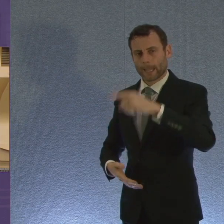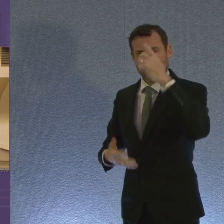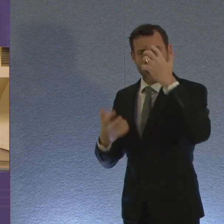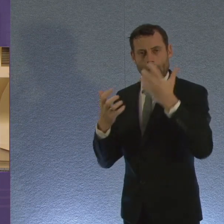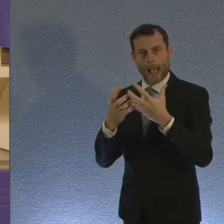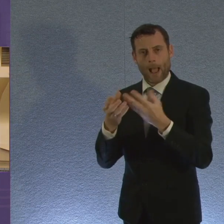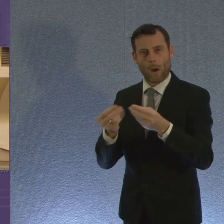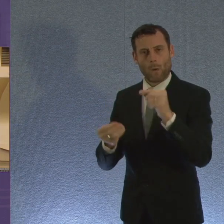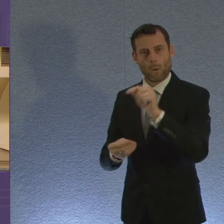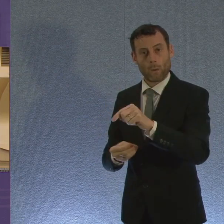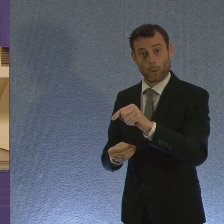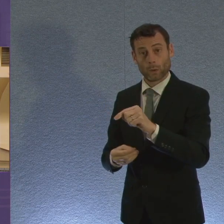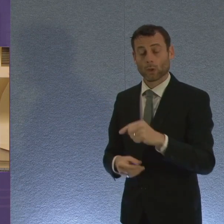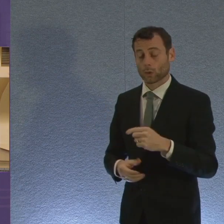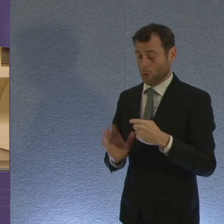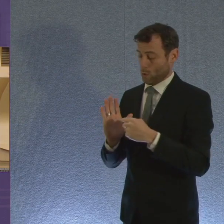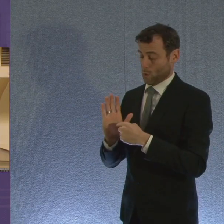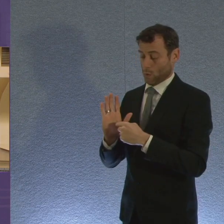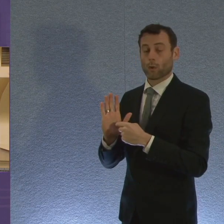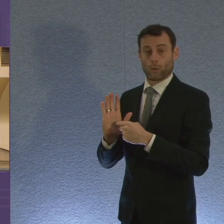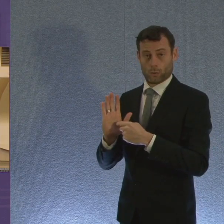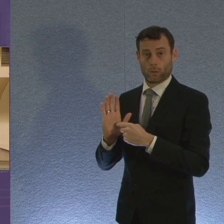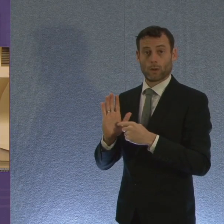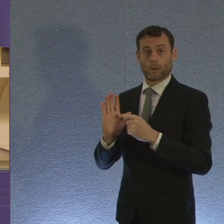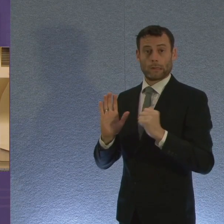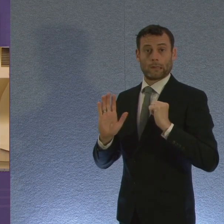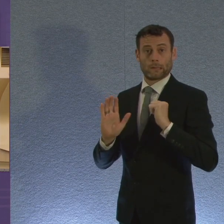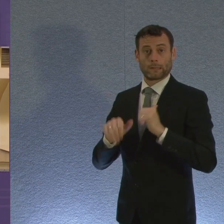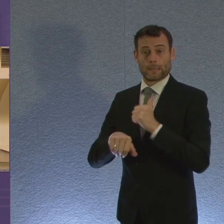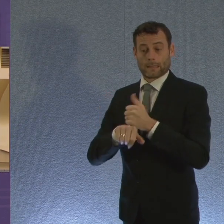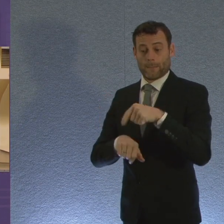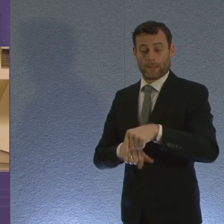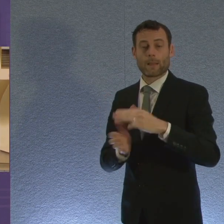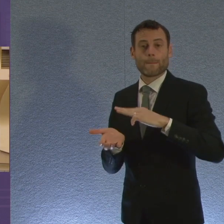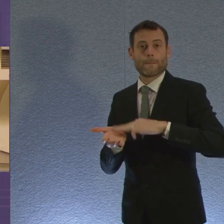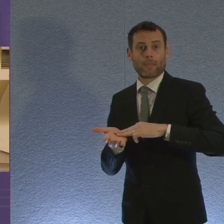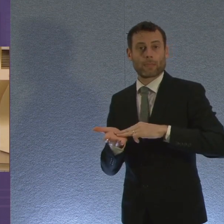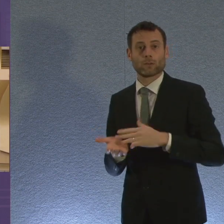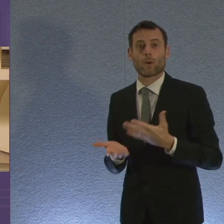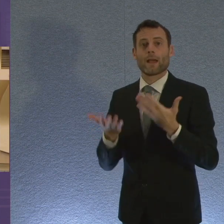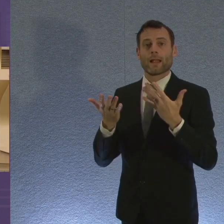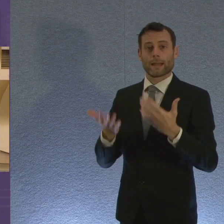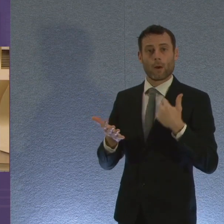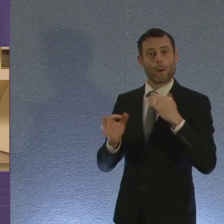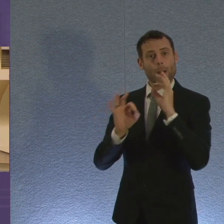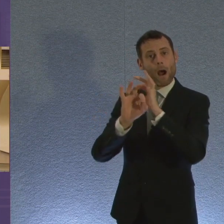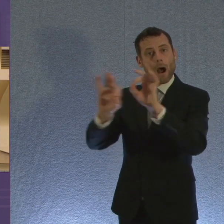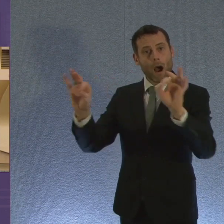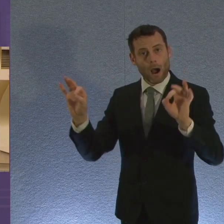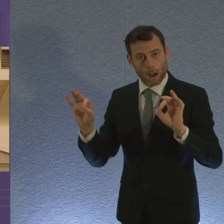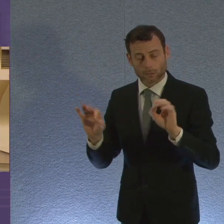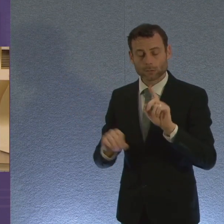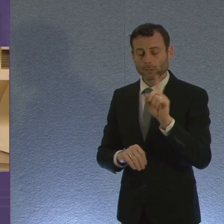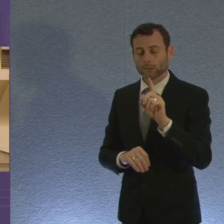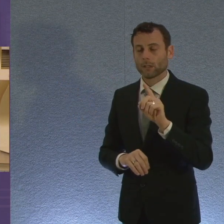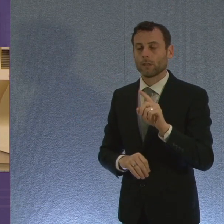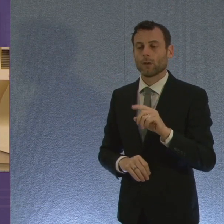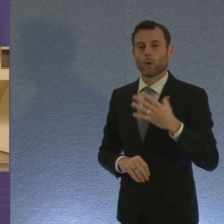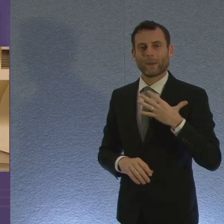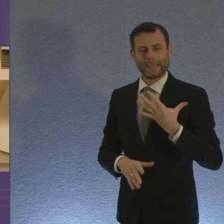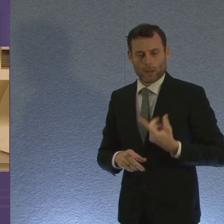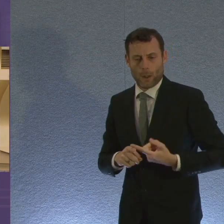month, so I am also making a firm commitment to this chamber and to wider Scotland that we will table emergency legislation for